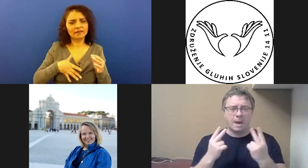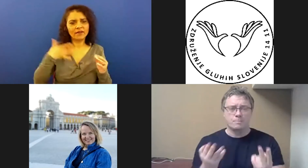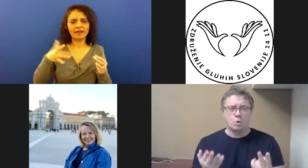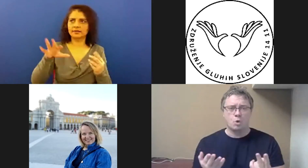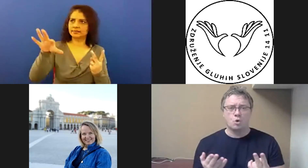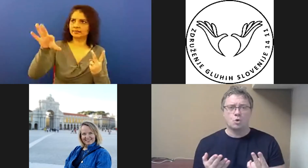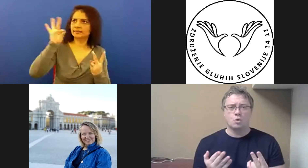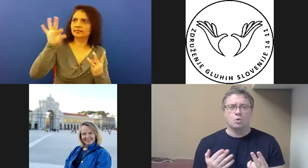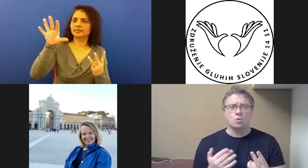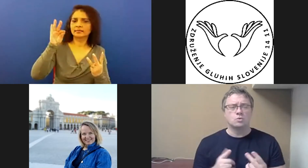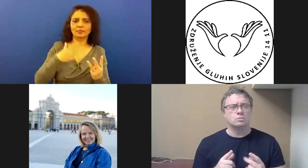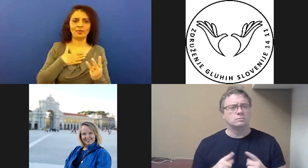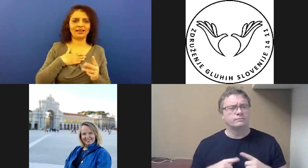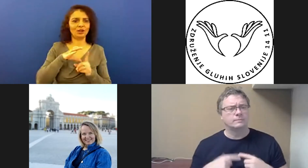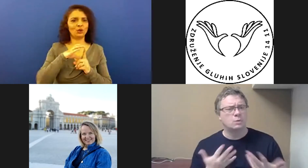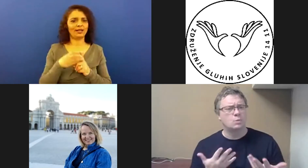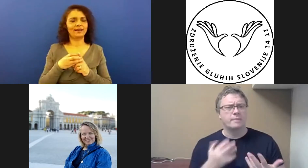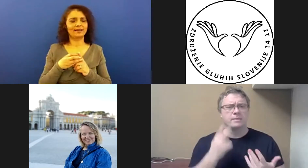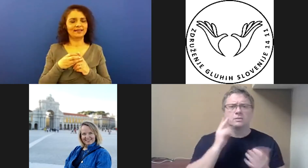You are important.